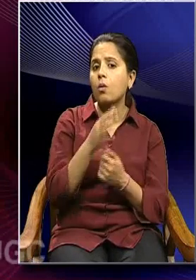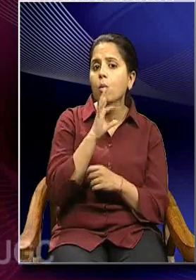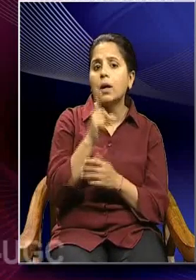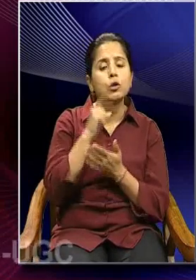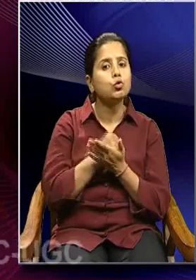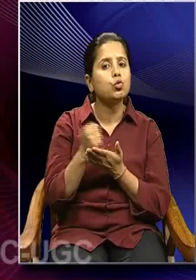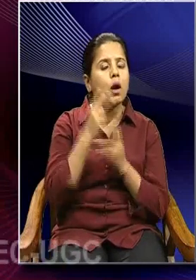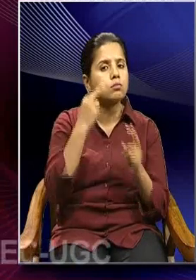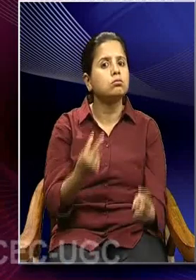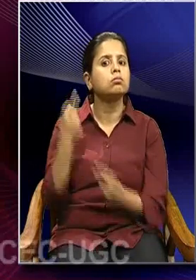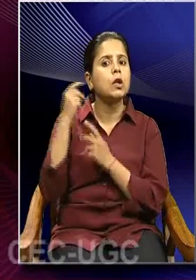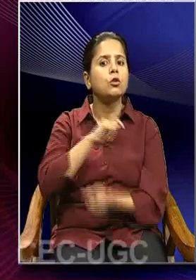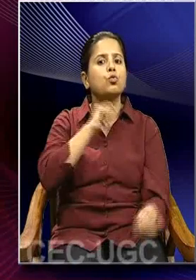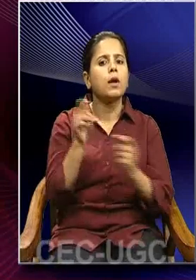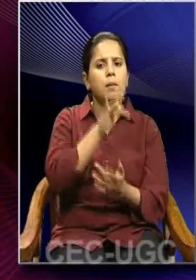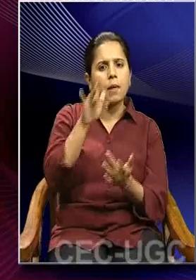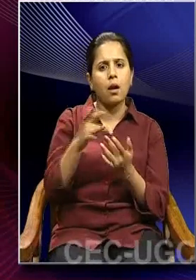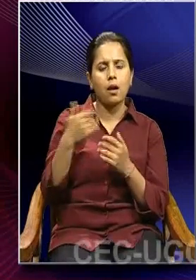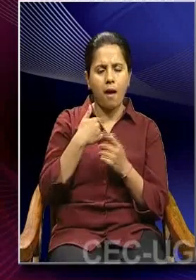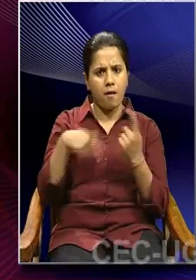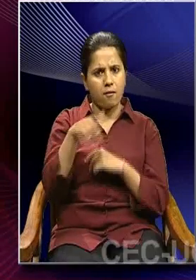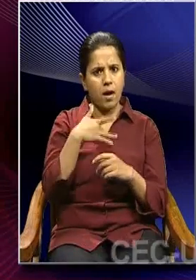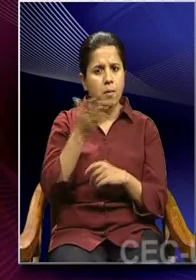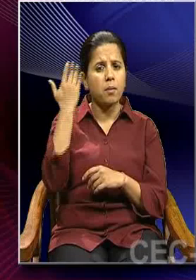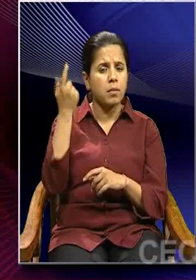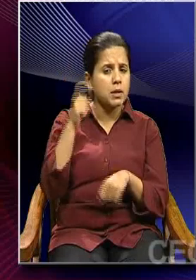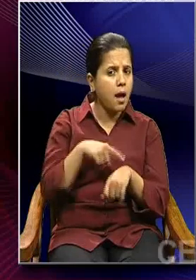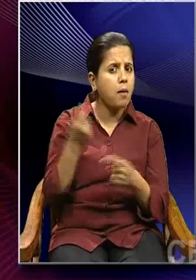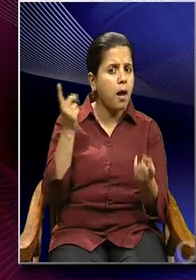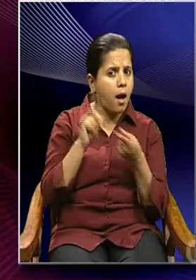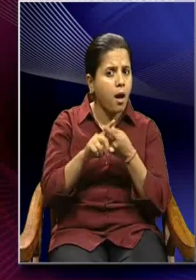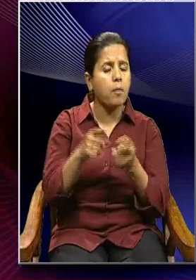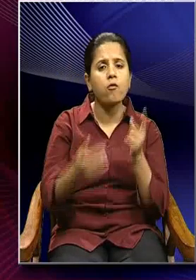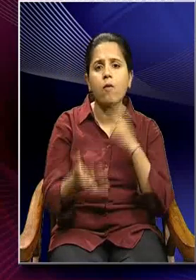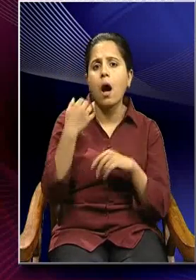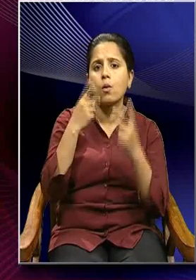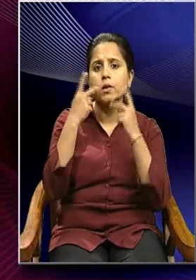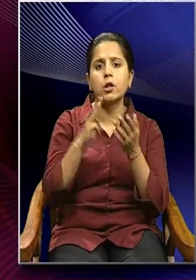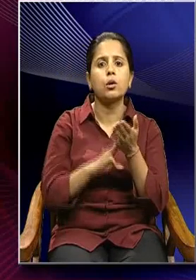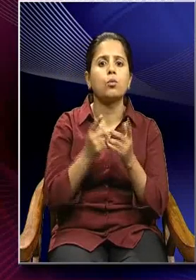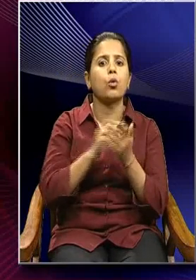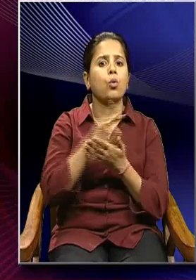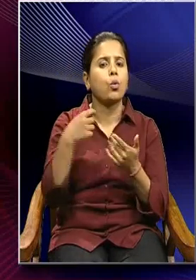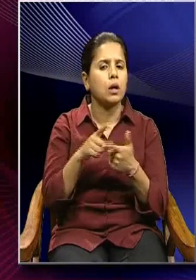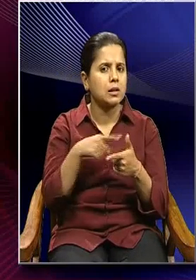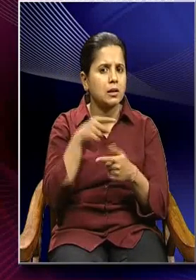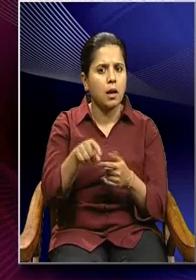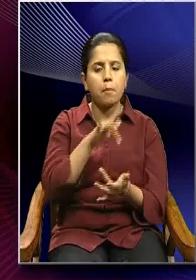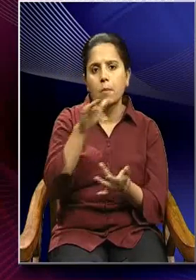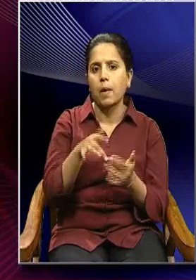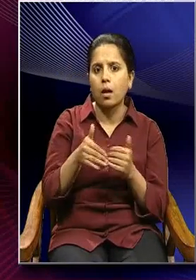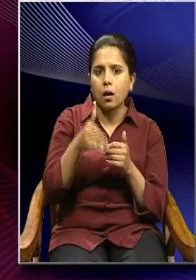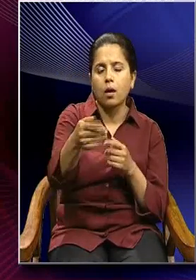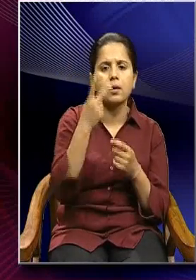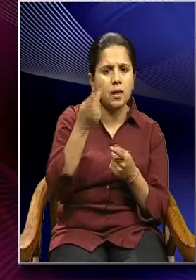to reflect the changing middle class ethos of those times. We find that how Mukherjee carved a middle path between the